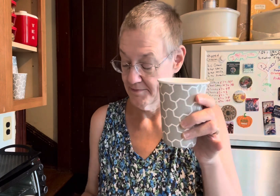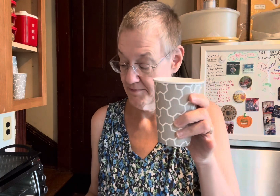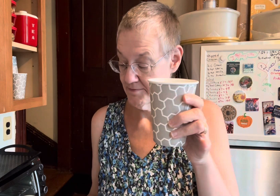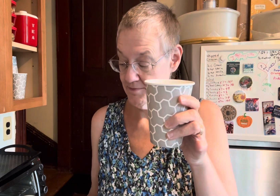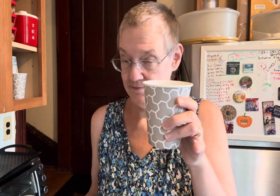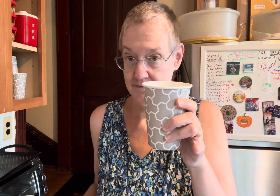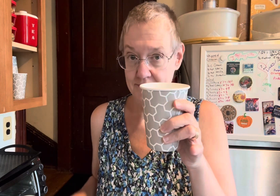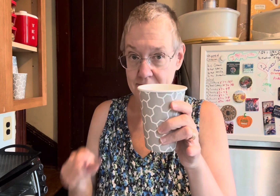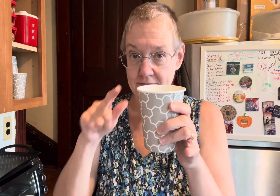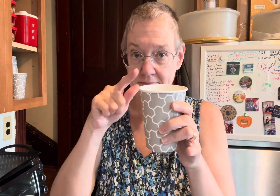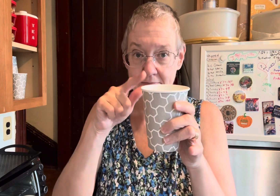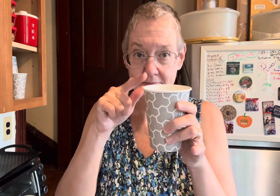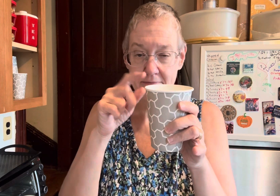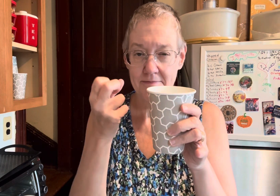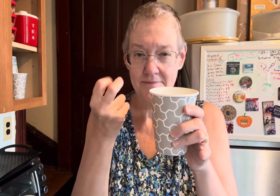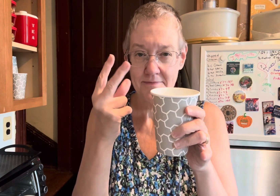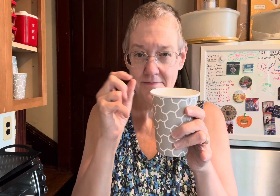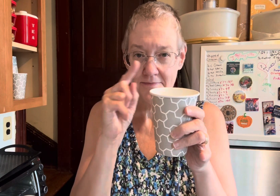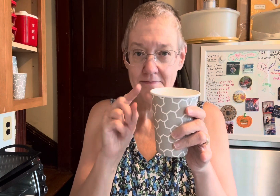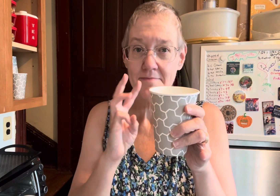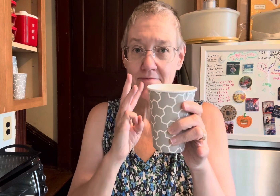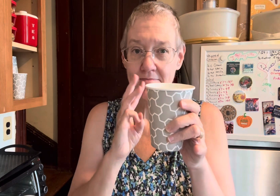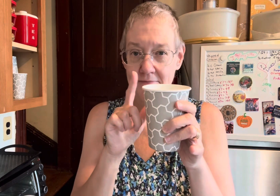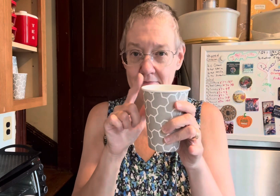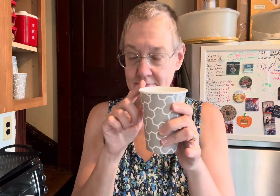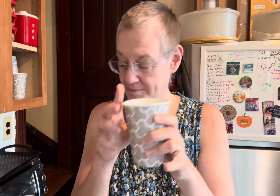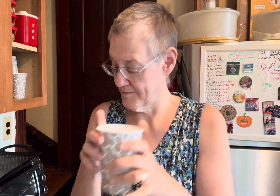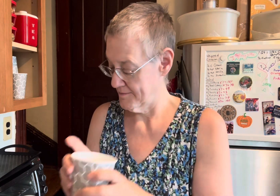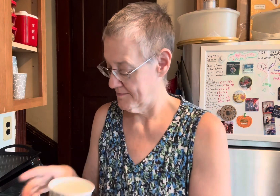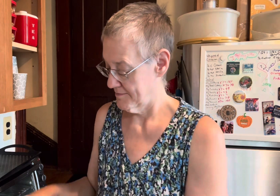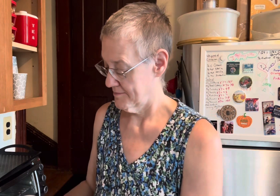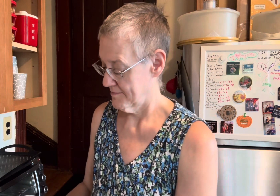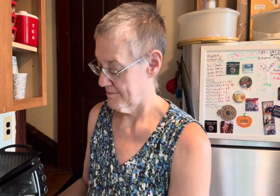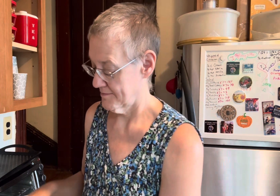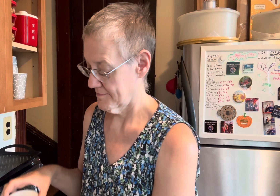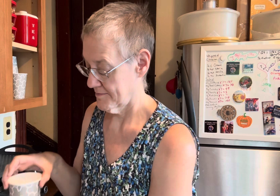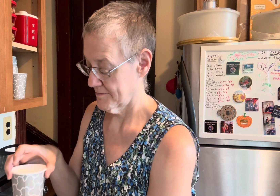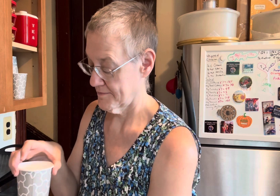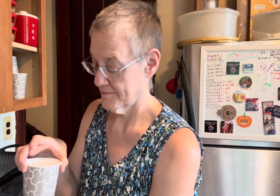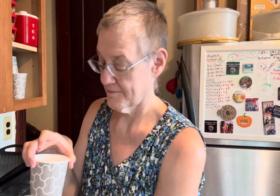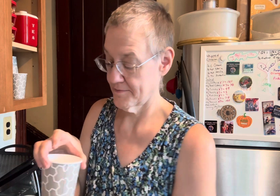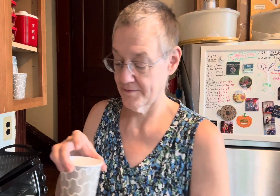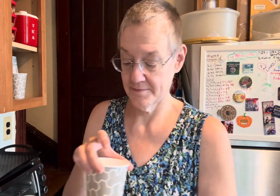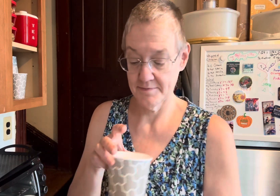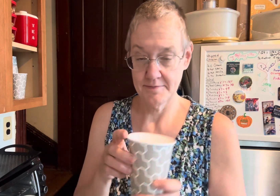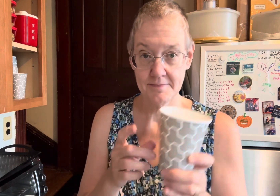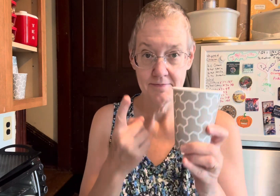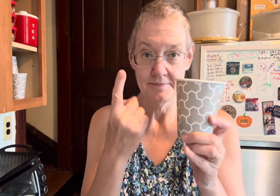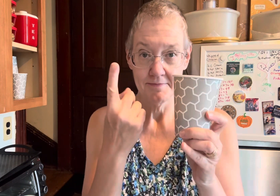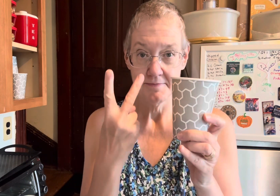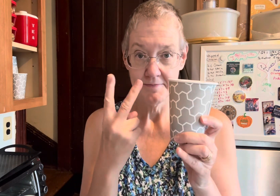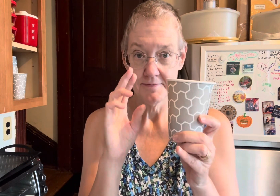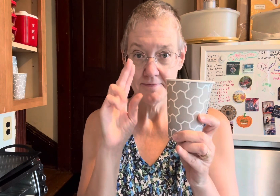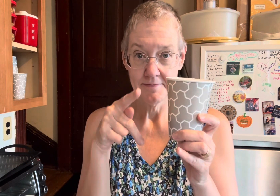And this one has 12 ounces of water. And this one has half a cup of